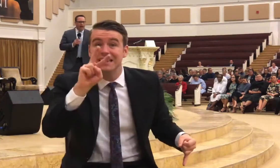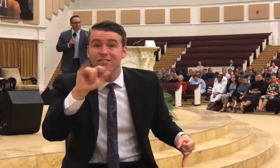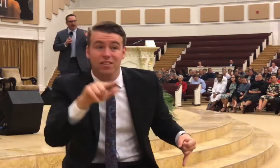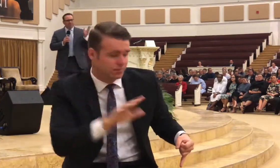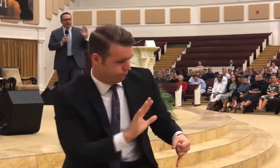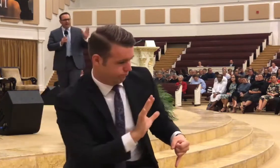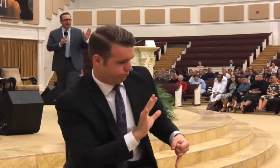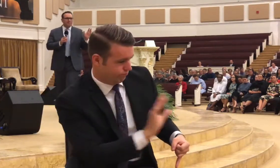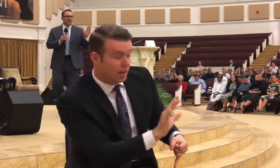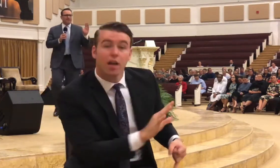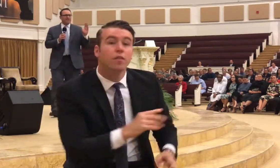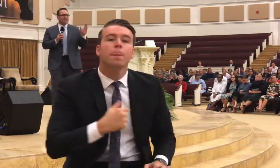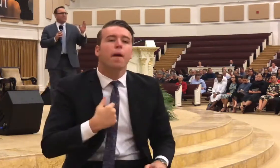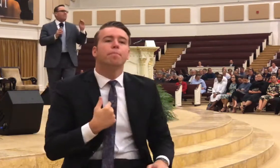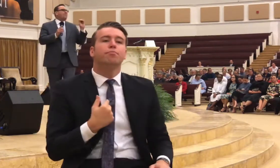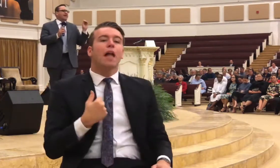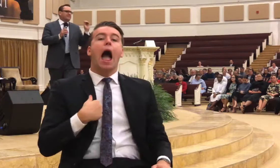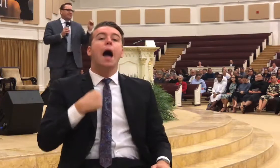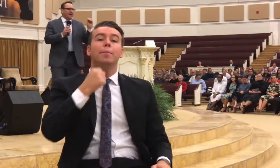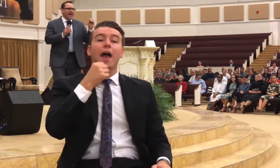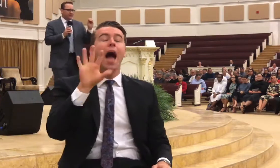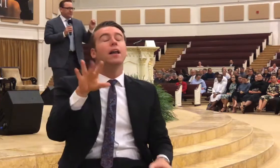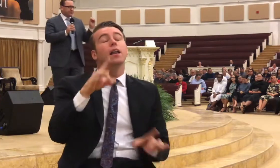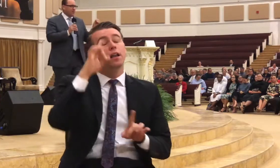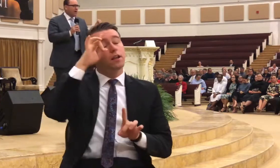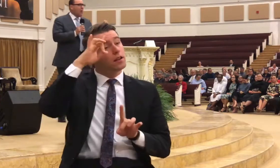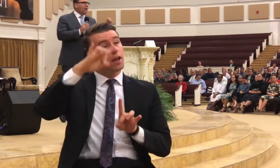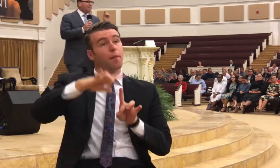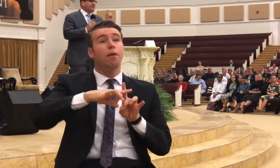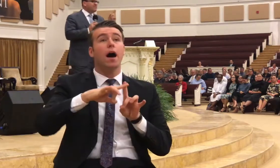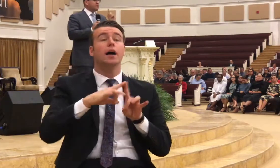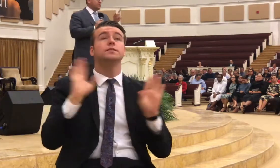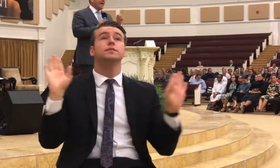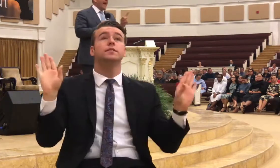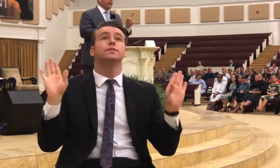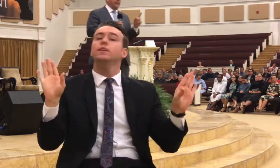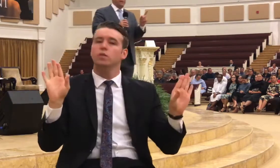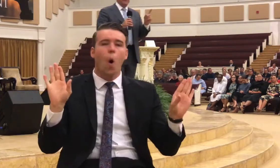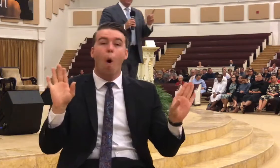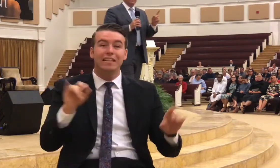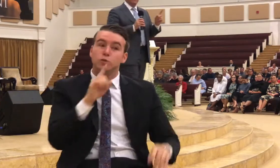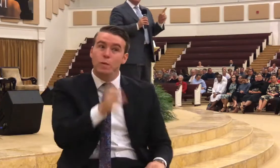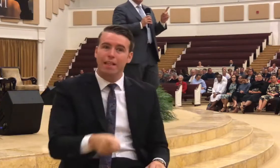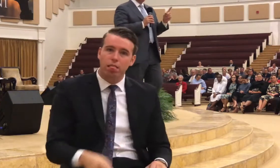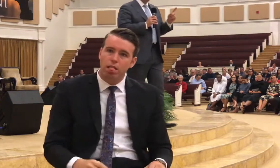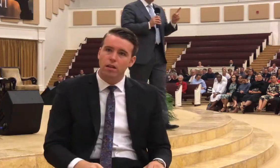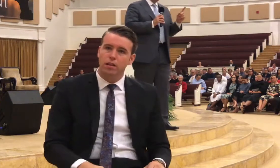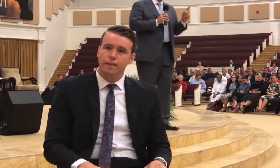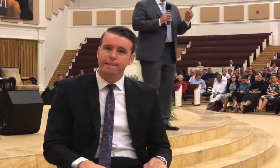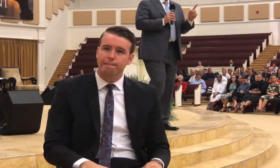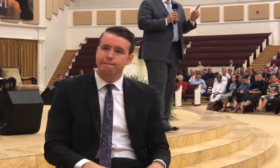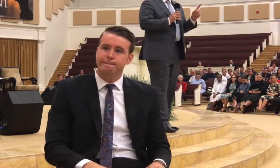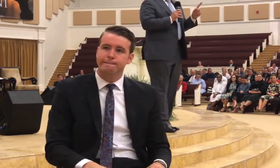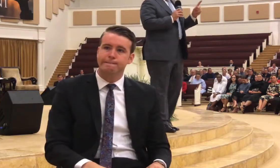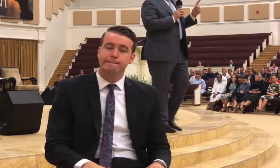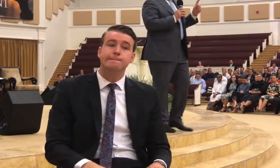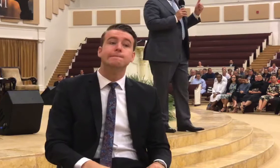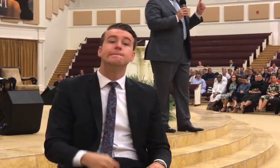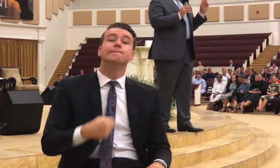is, I'm not giving you some little positive mental attitude, sir. What I'm giving you is reality.